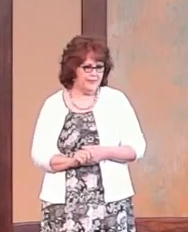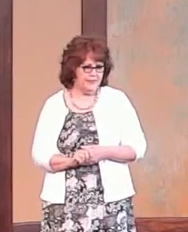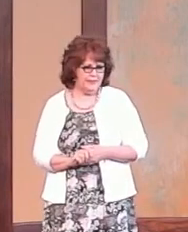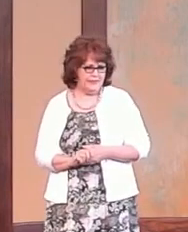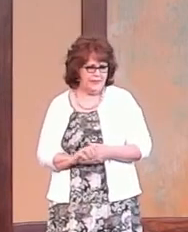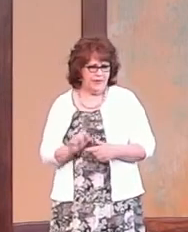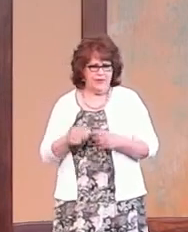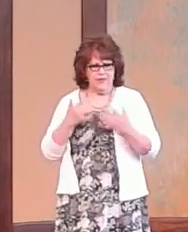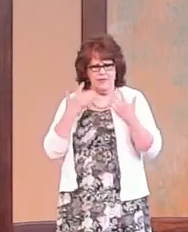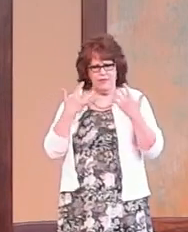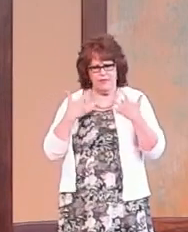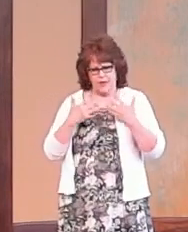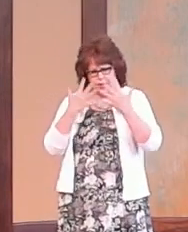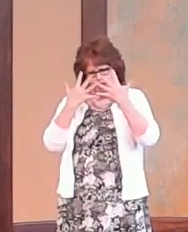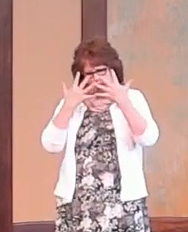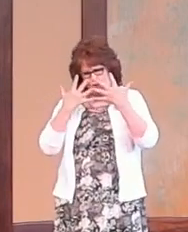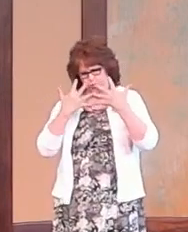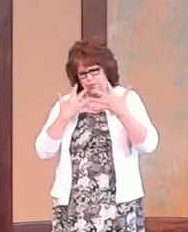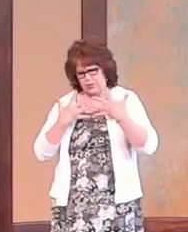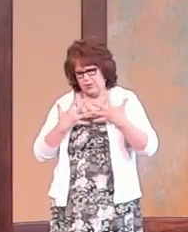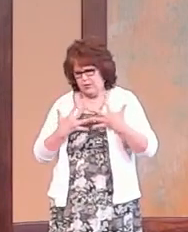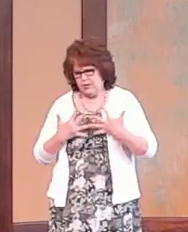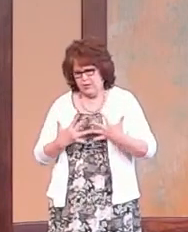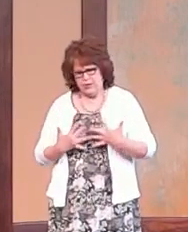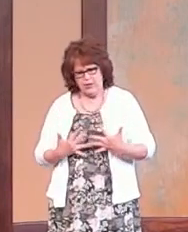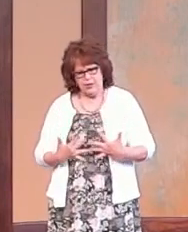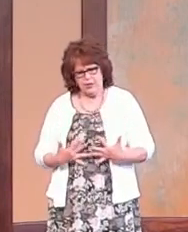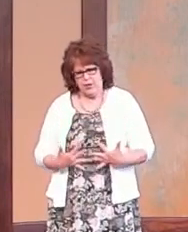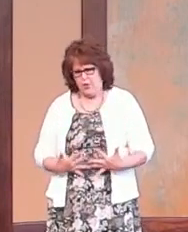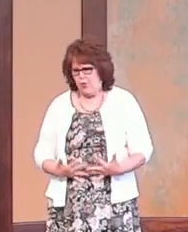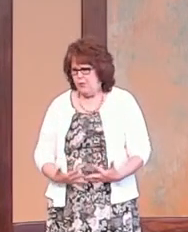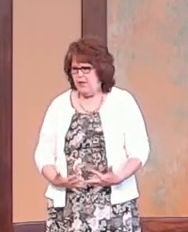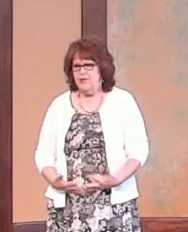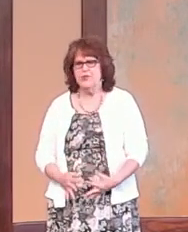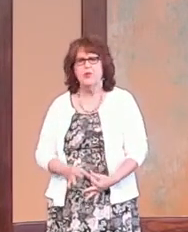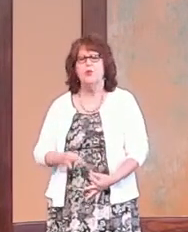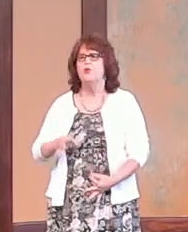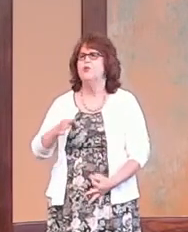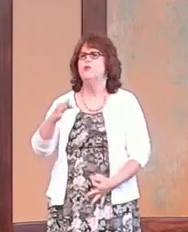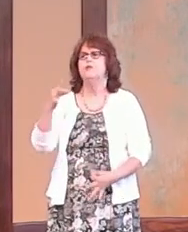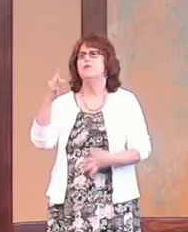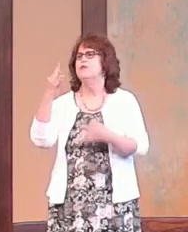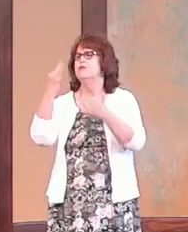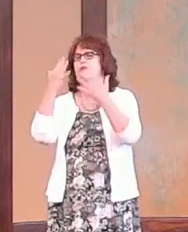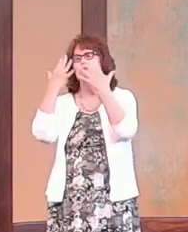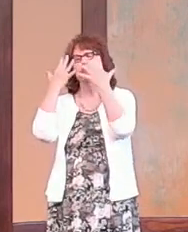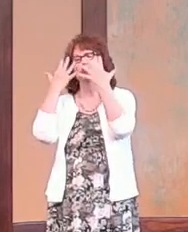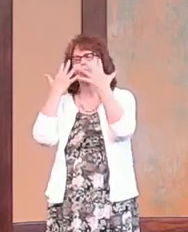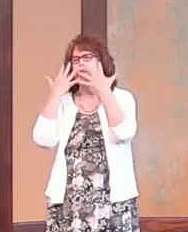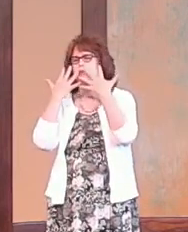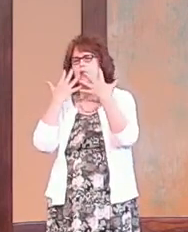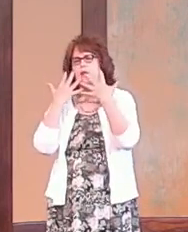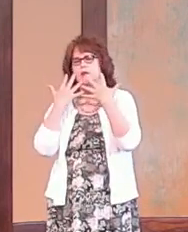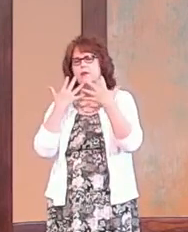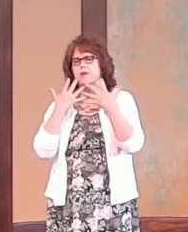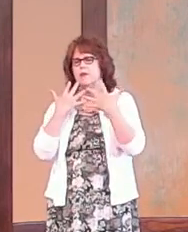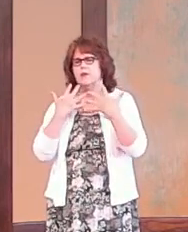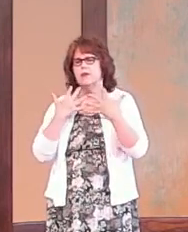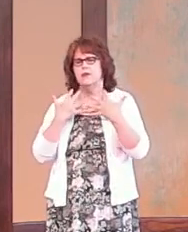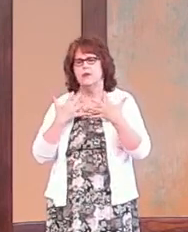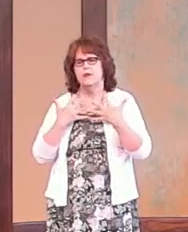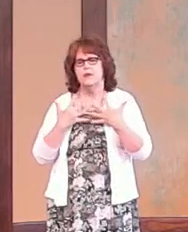When I am down, and oh, my soul so weary,